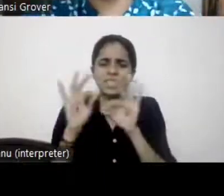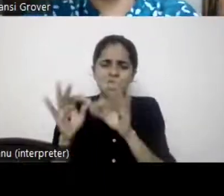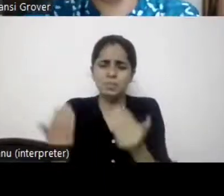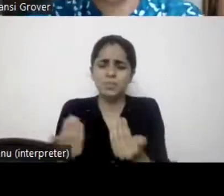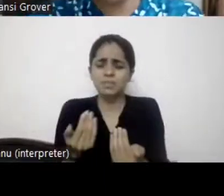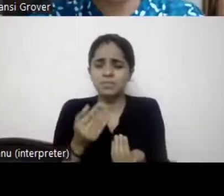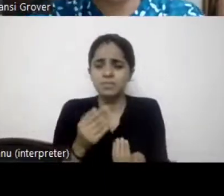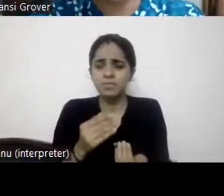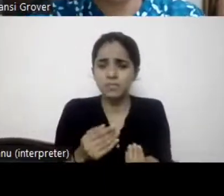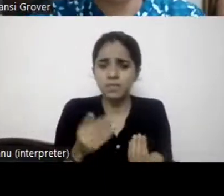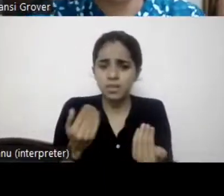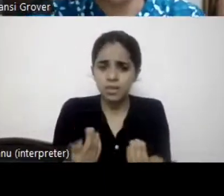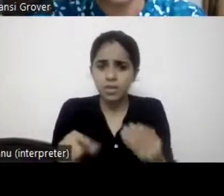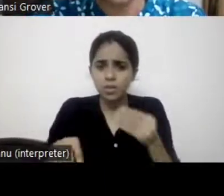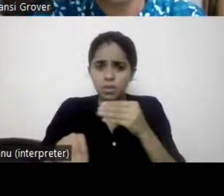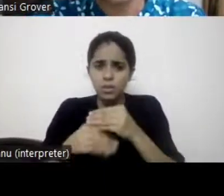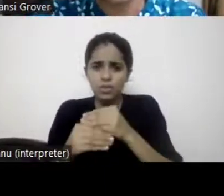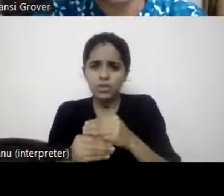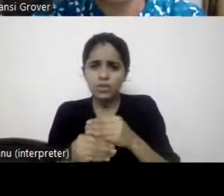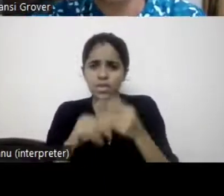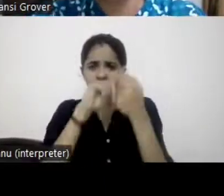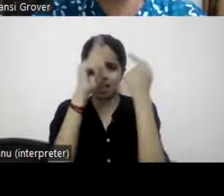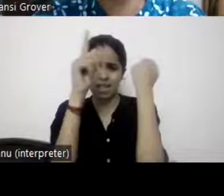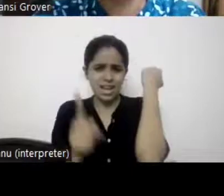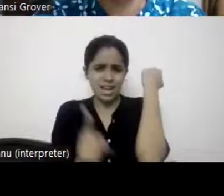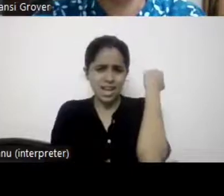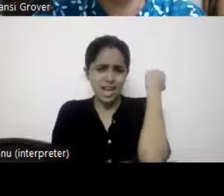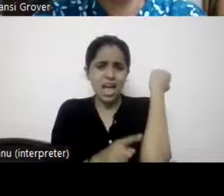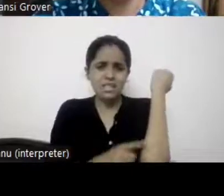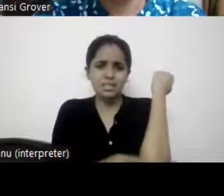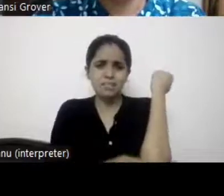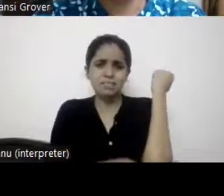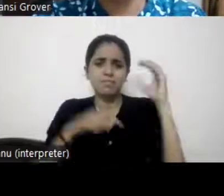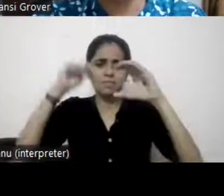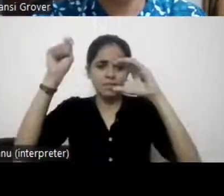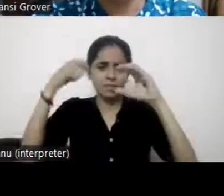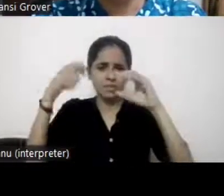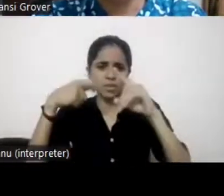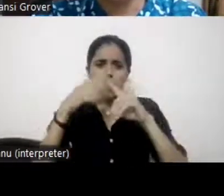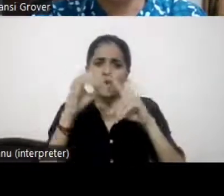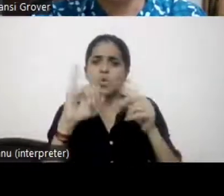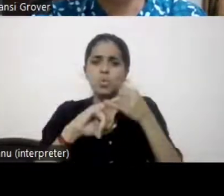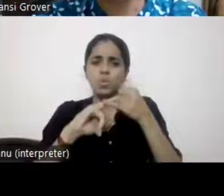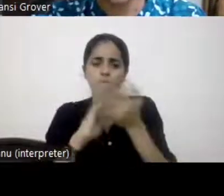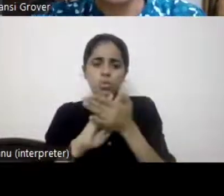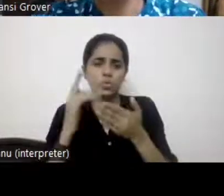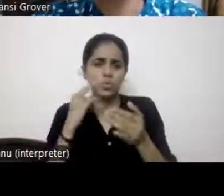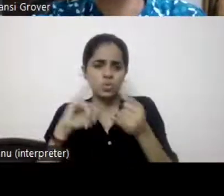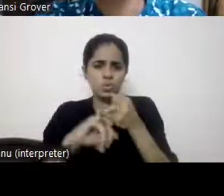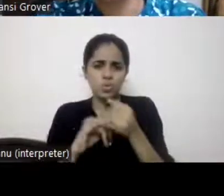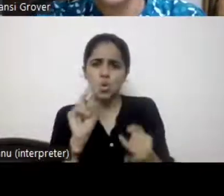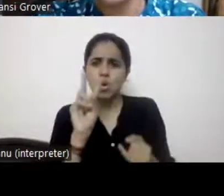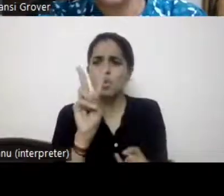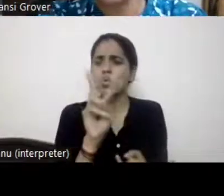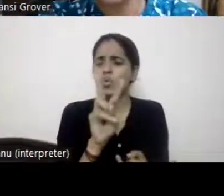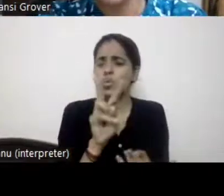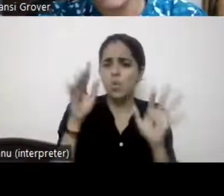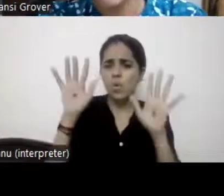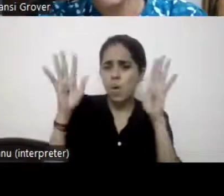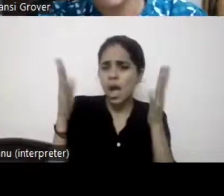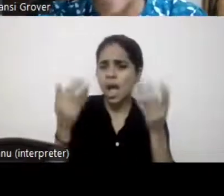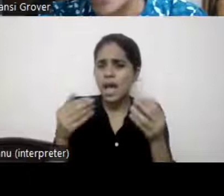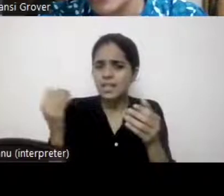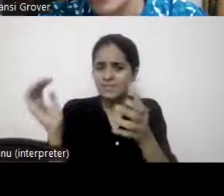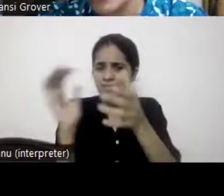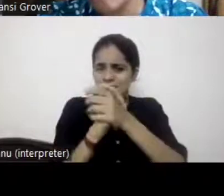and we can actually go to the last scene of portrait here, where you would see two hands coming together in the